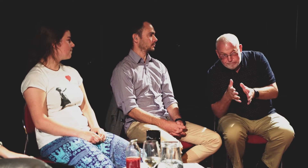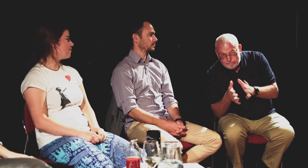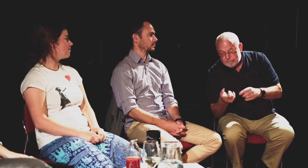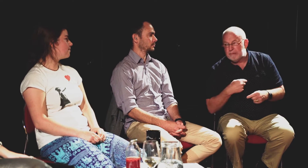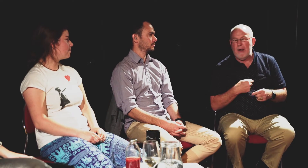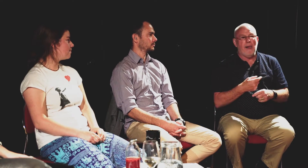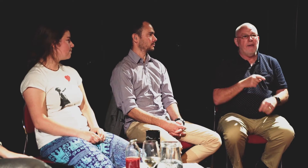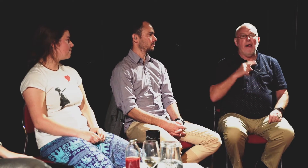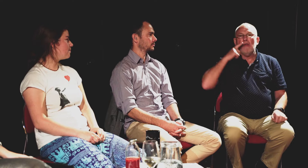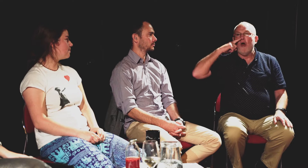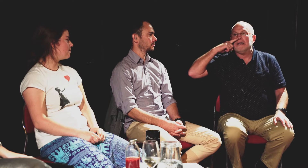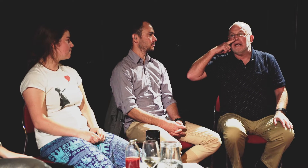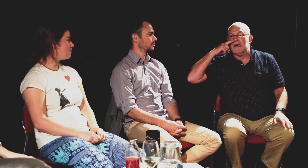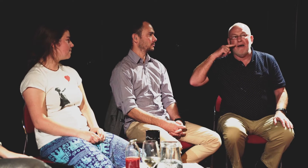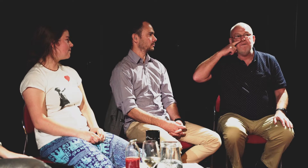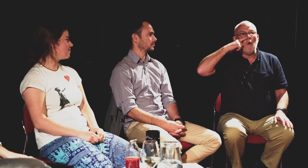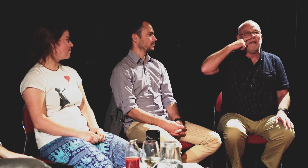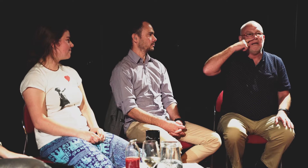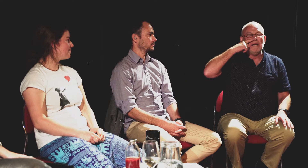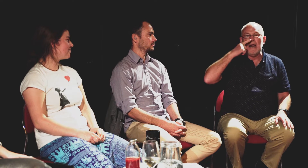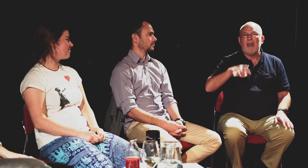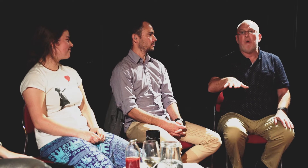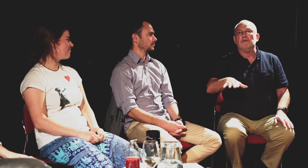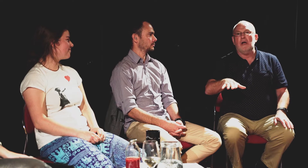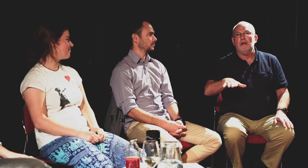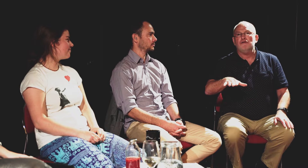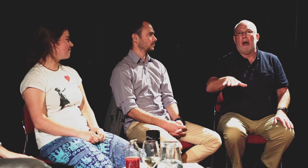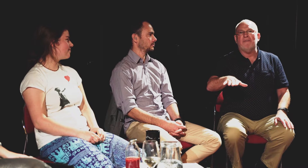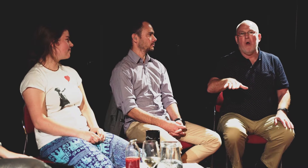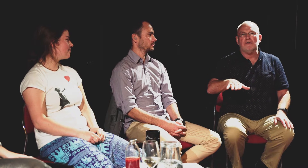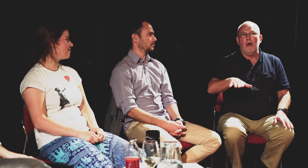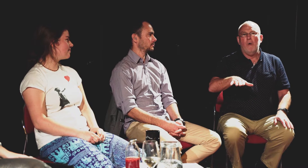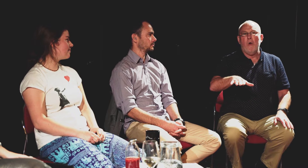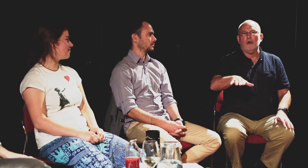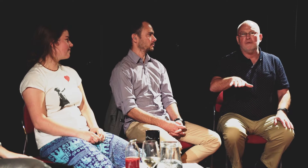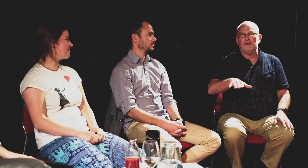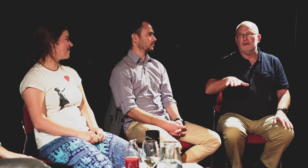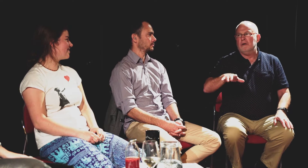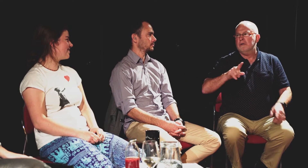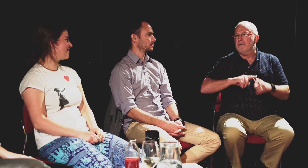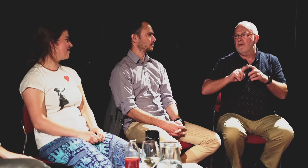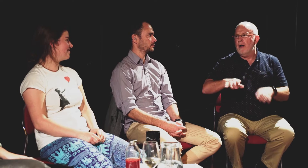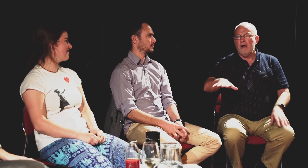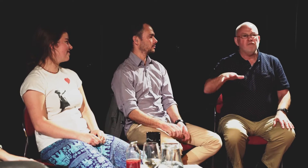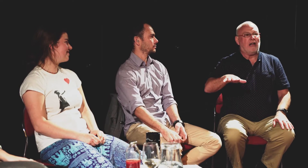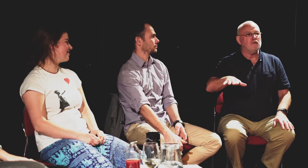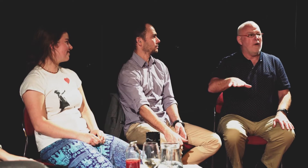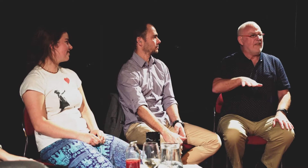quietly we made some signs. 13, these were 13, 14, this was Anthony Walton, Robert Forrest, a whole range of